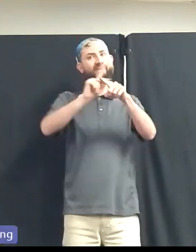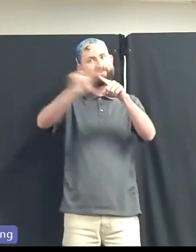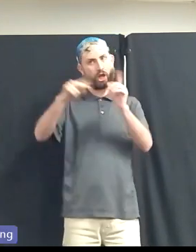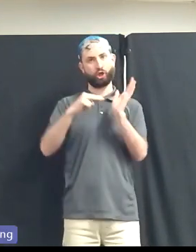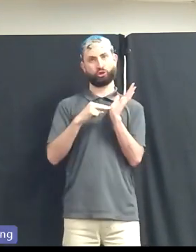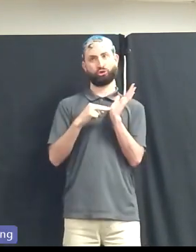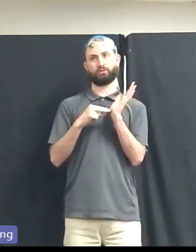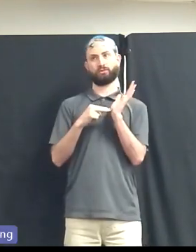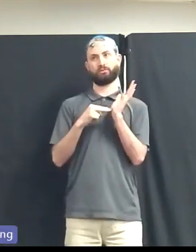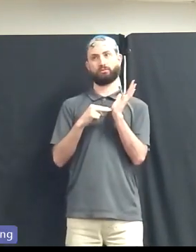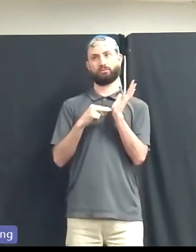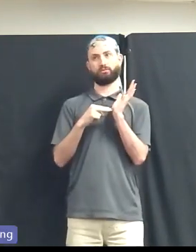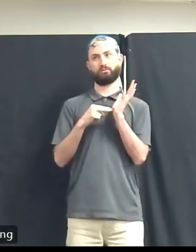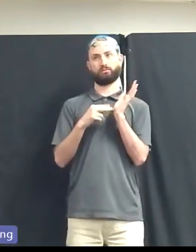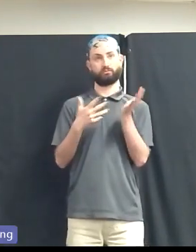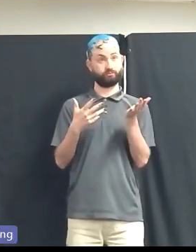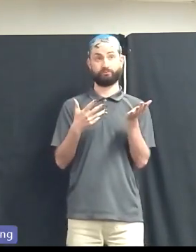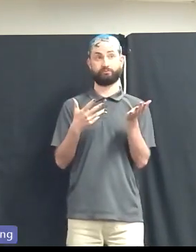And that requires